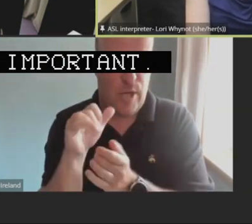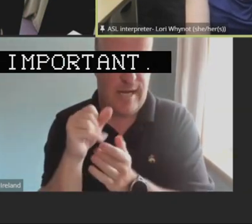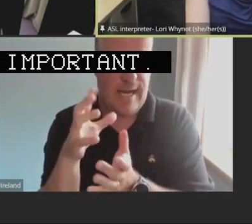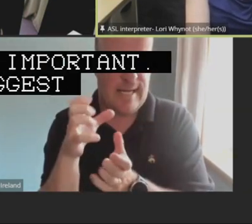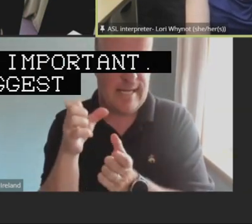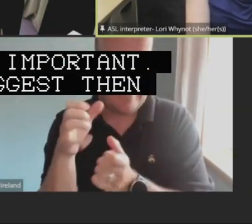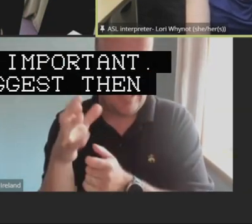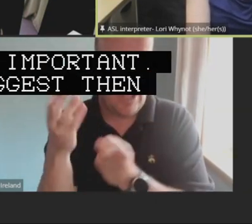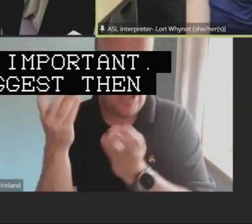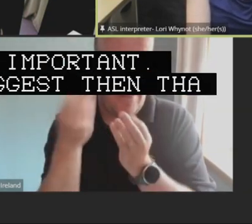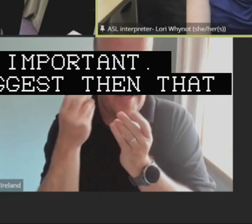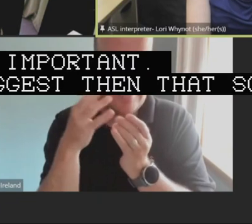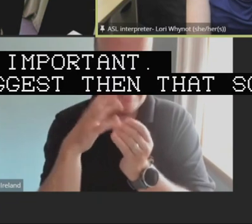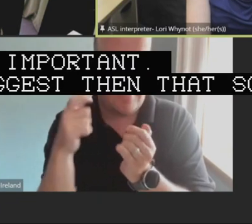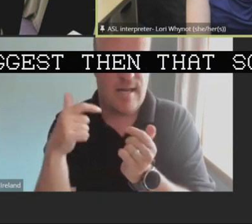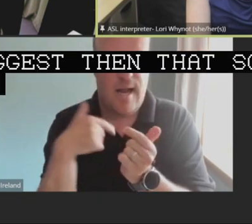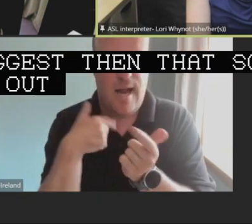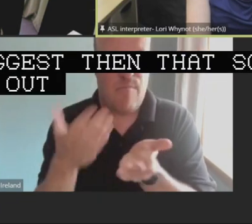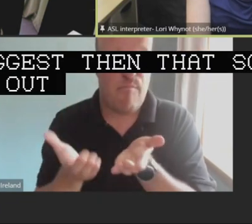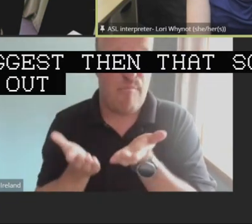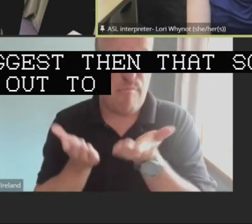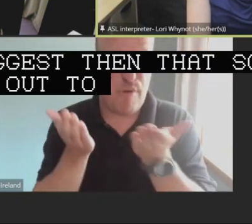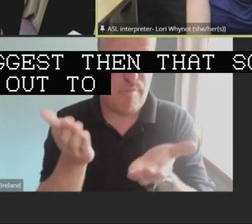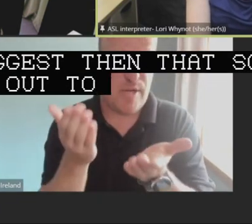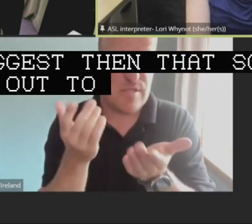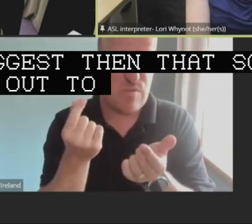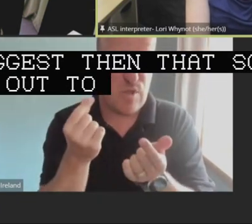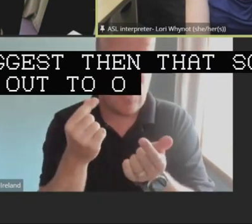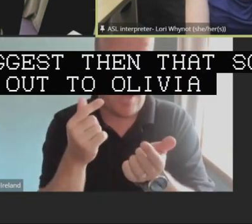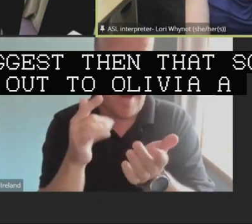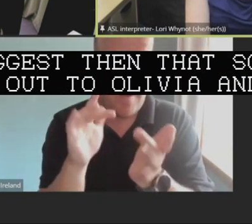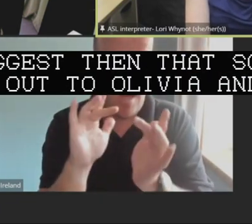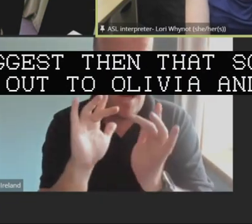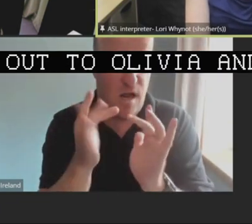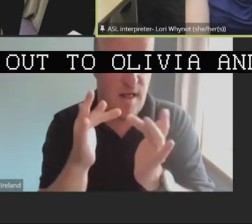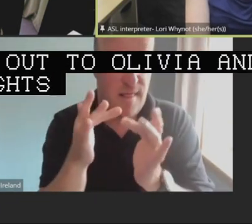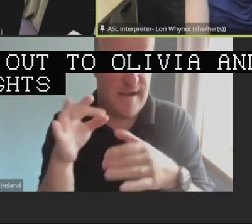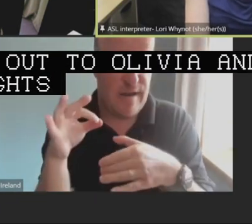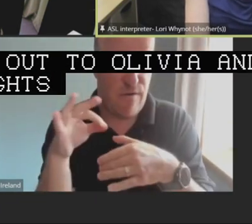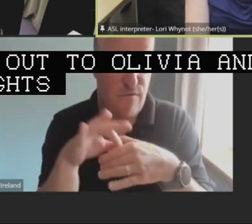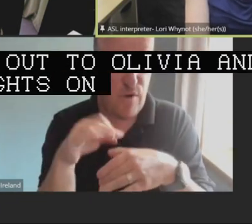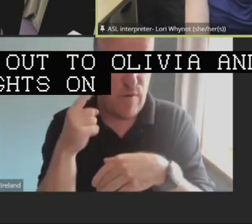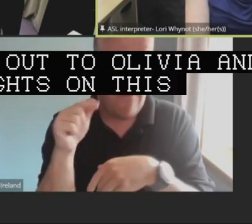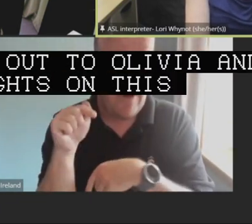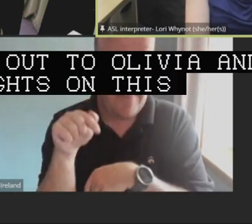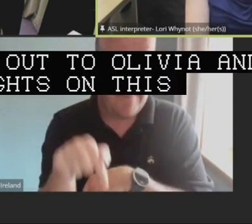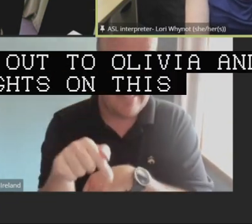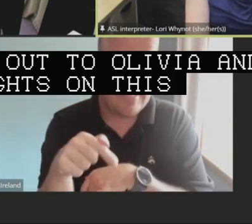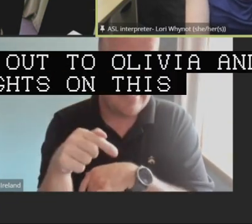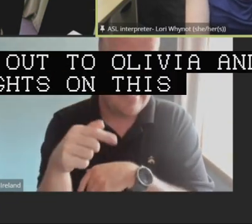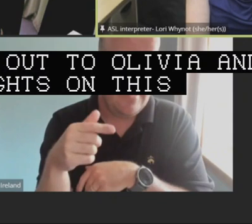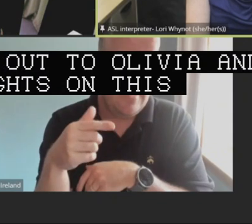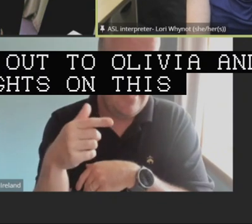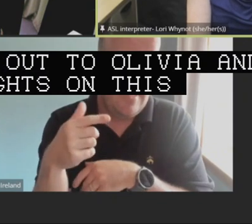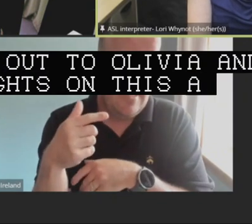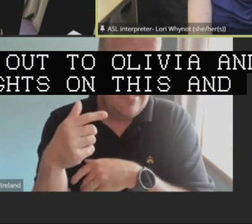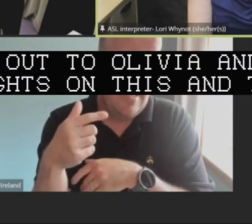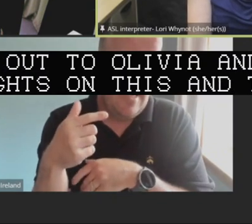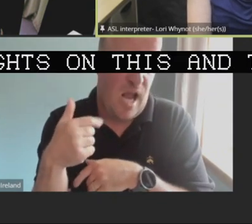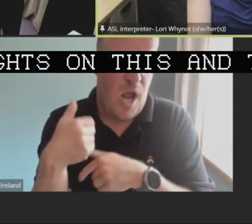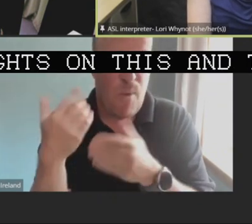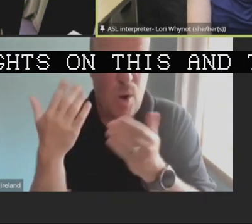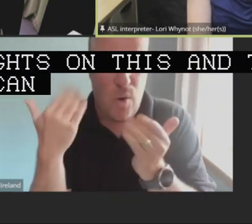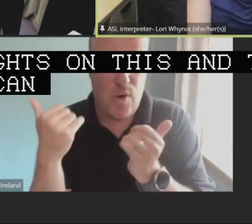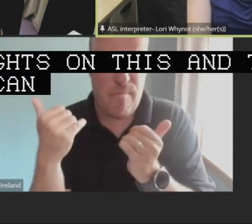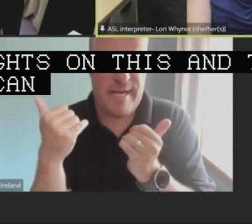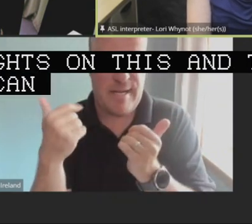can reach out to Olivia and get her thoughts on this, and then maybe we can do some sort of I propose maybe